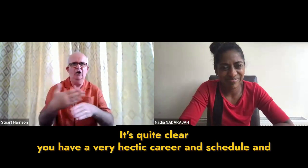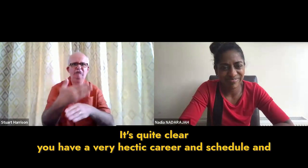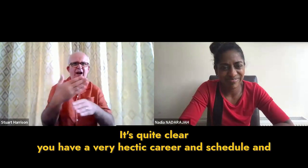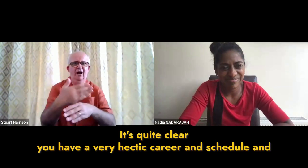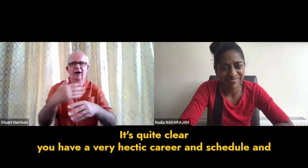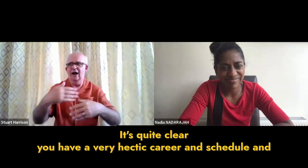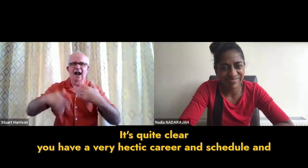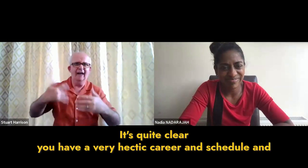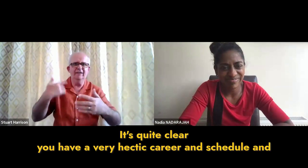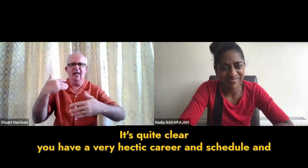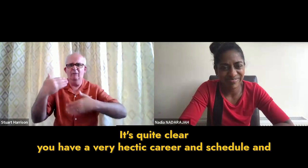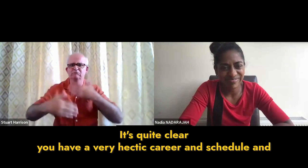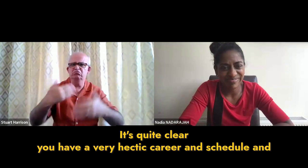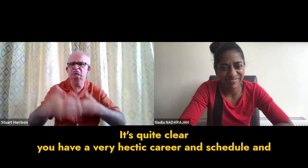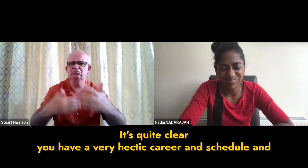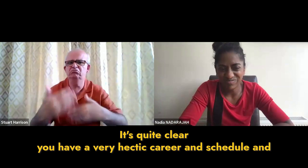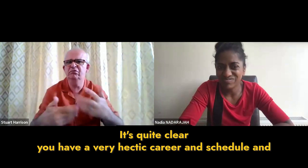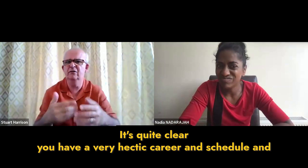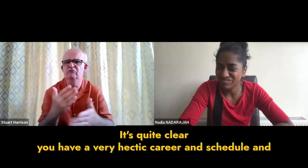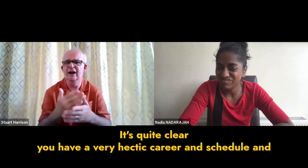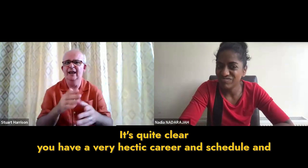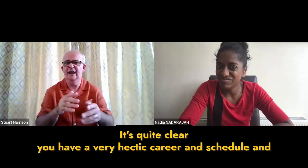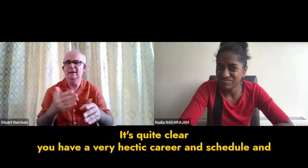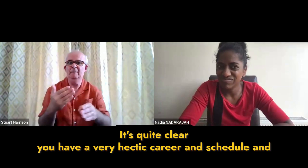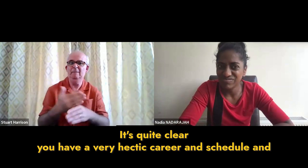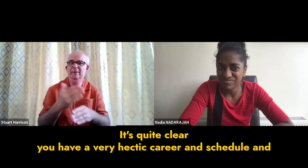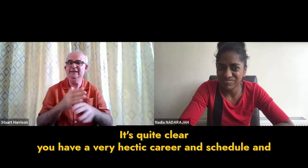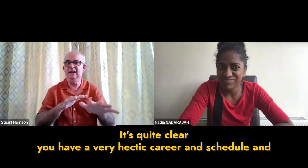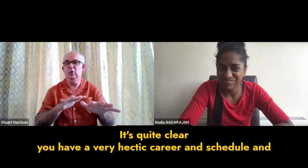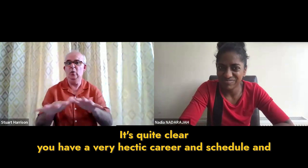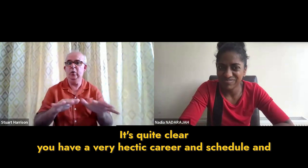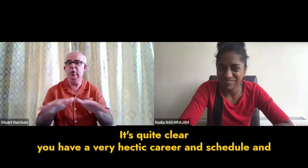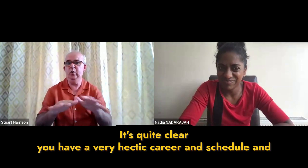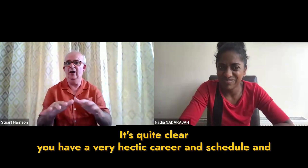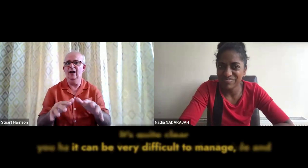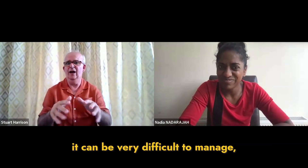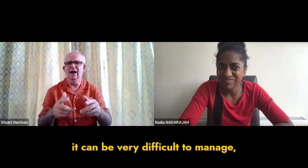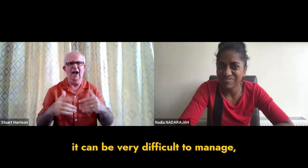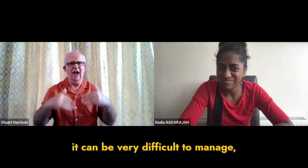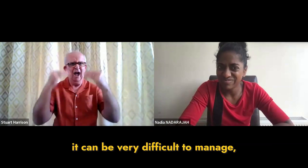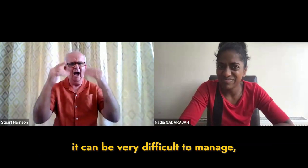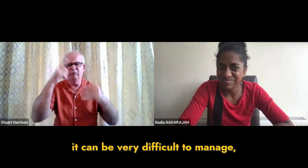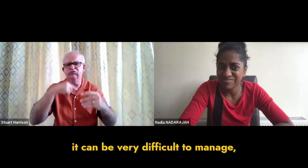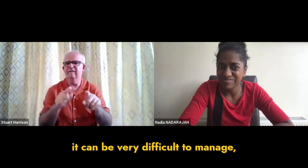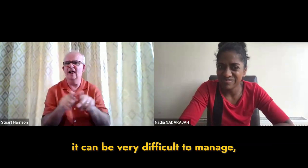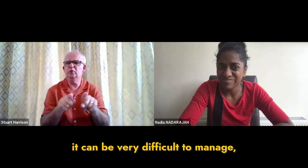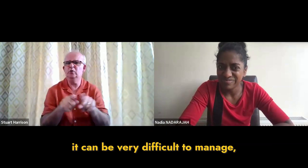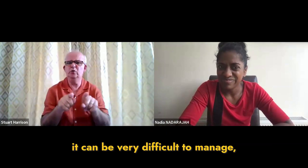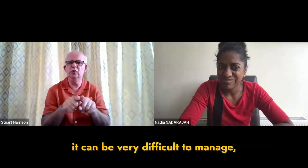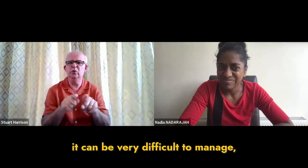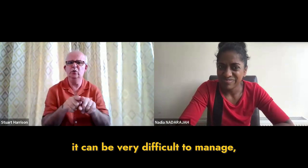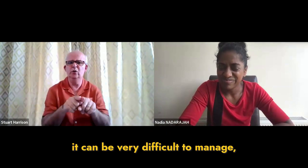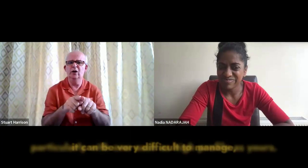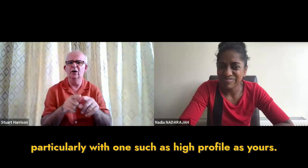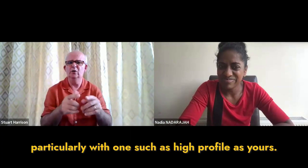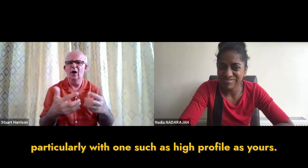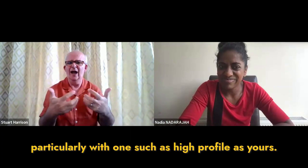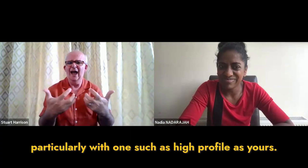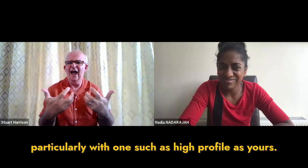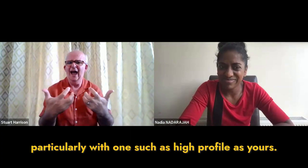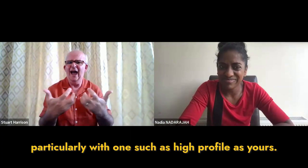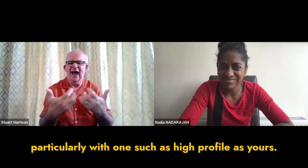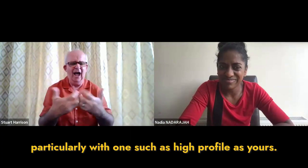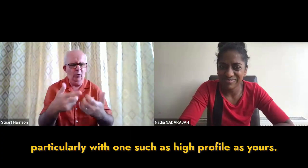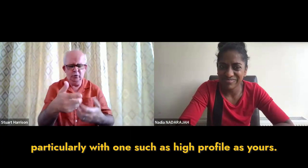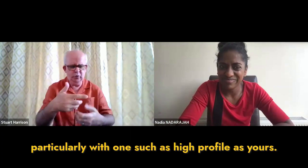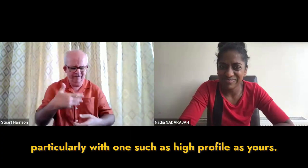It's quite clear you have a very hectic career and schedule, and it can be very difficult to manage, particularly